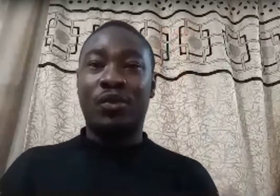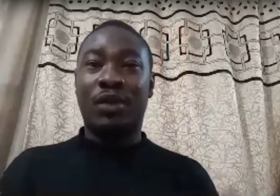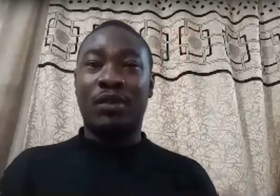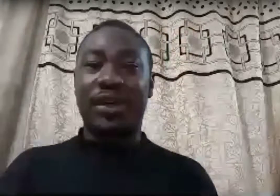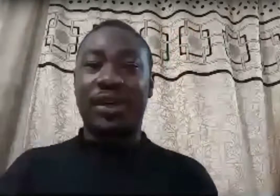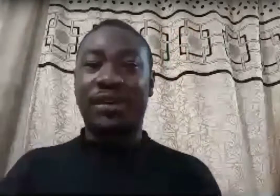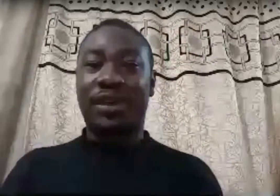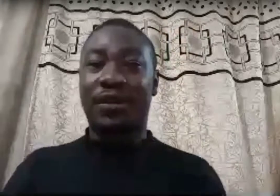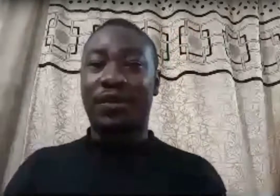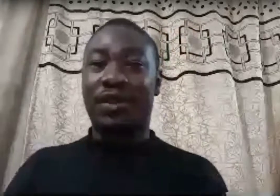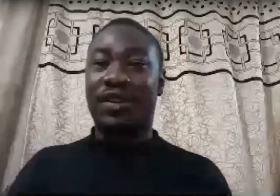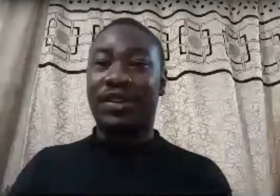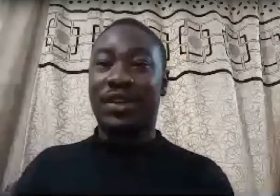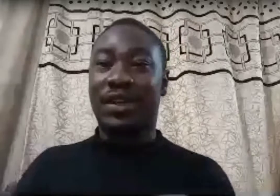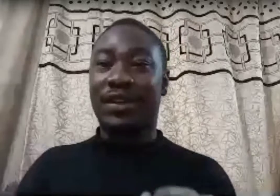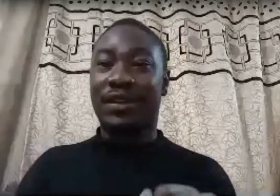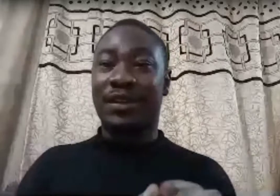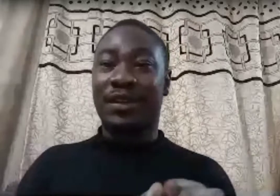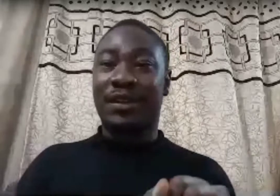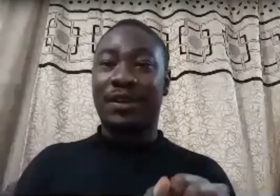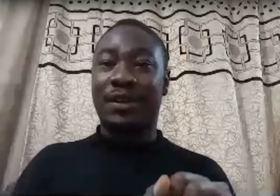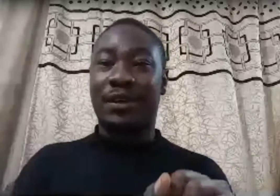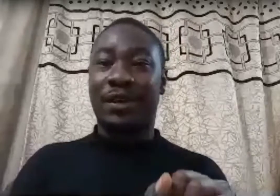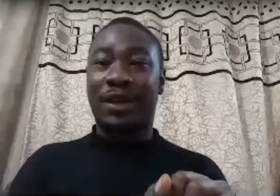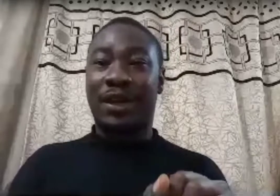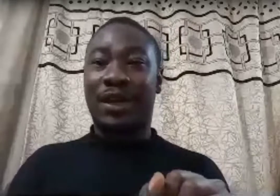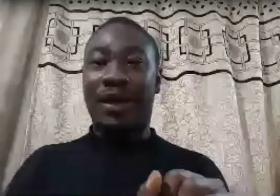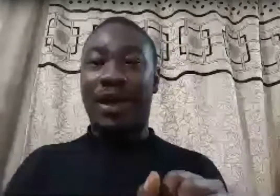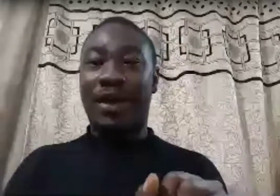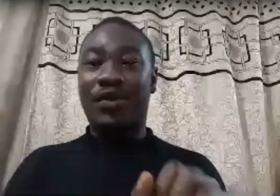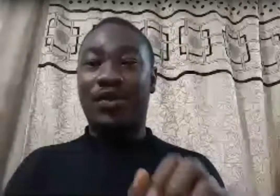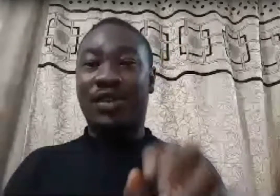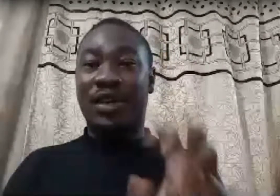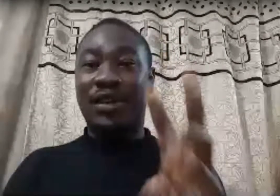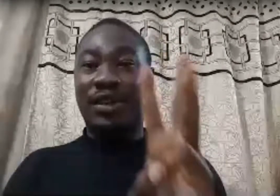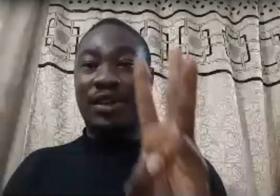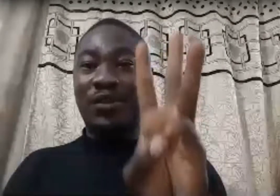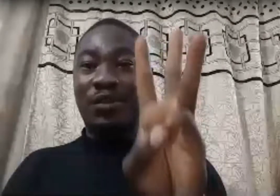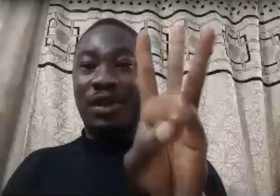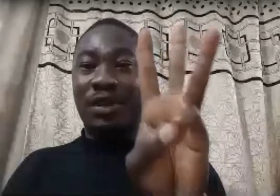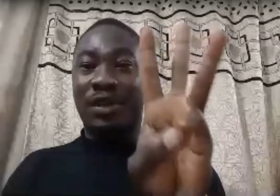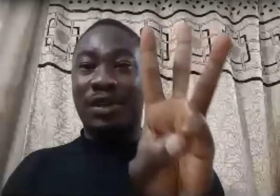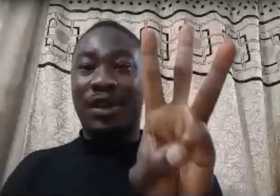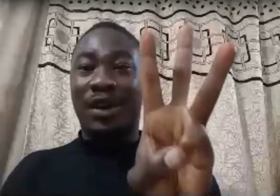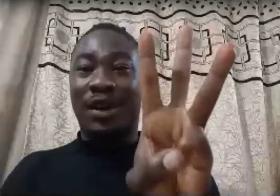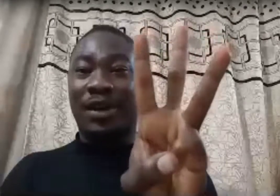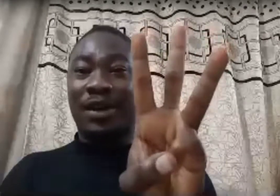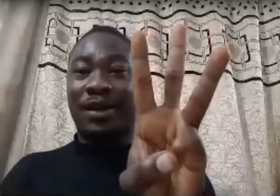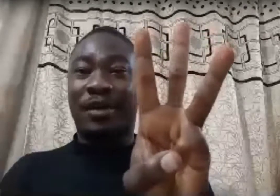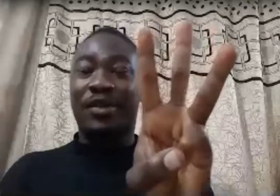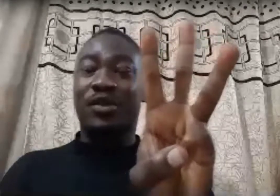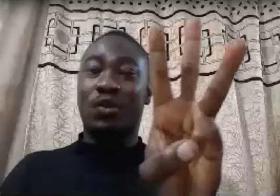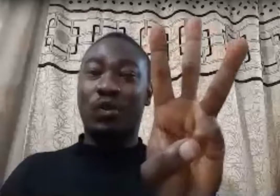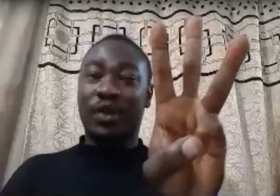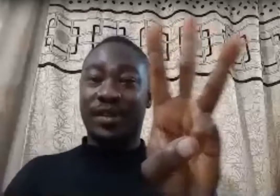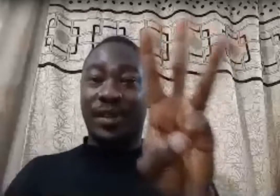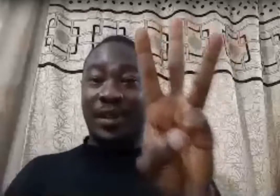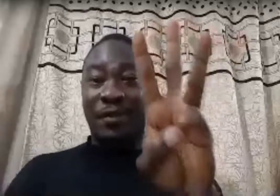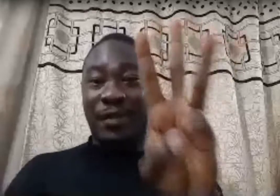language initially, I used to sign 3 this way. But you know this is an alphabet.